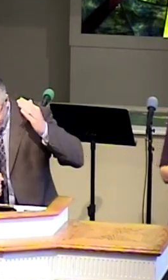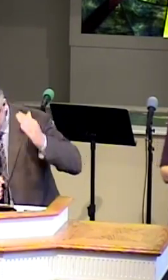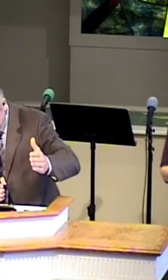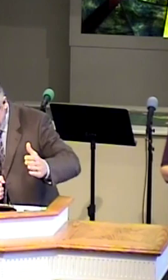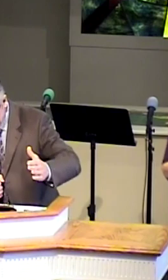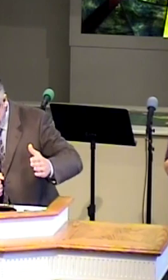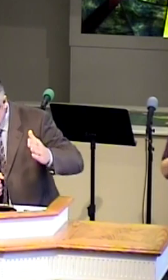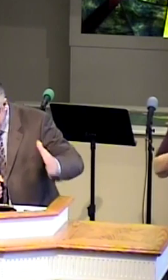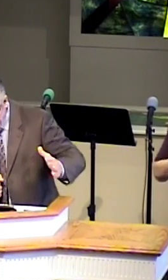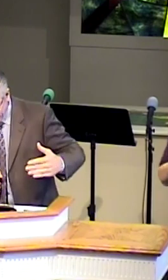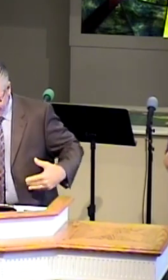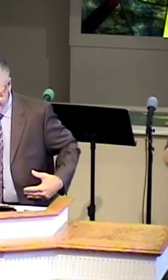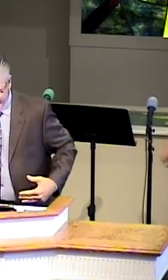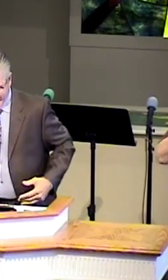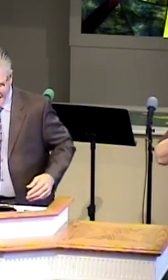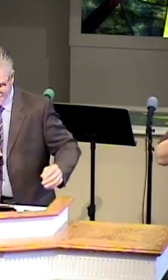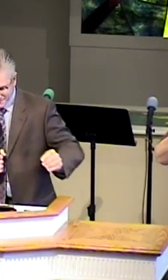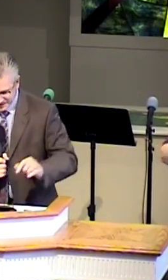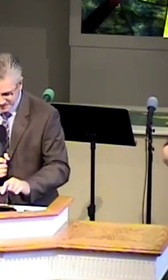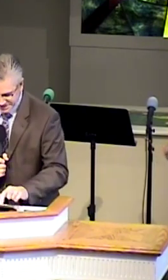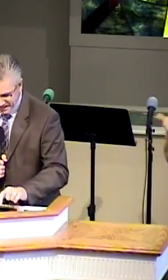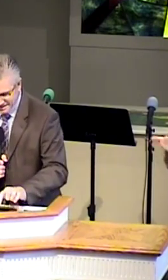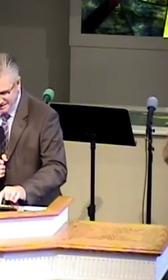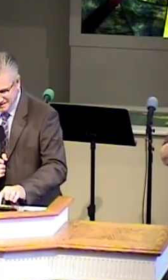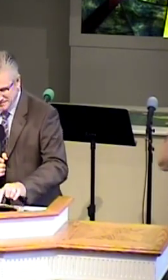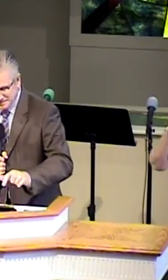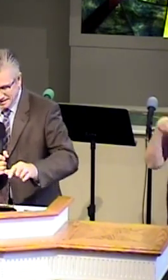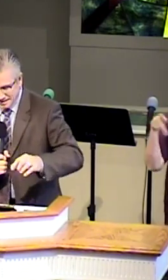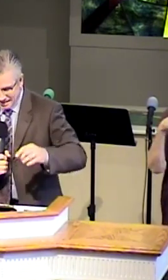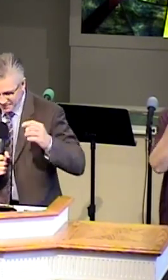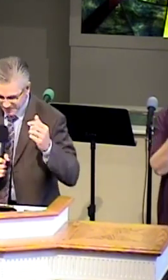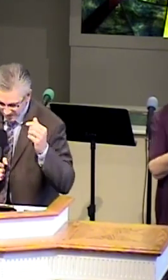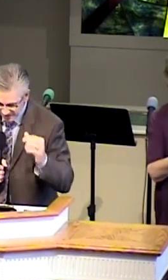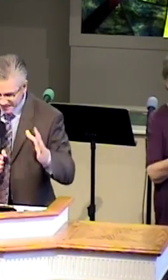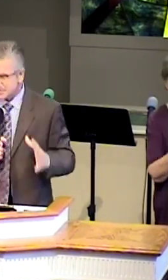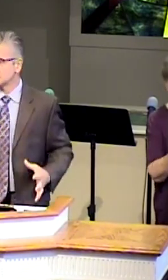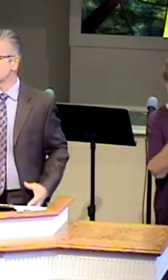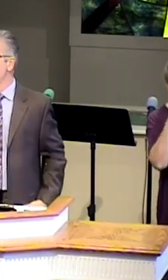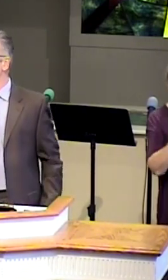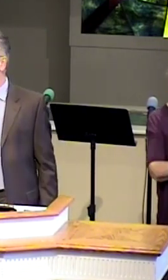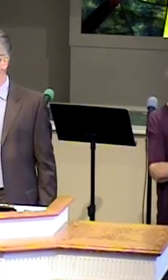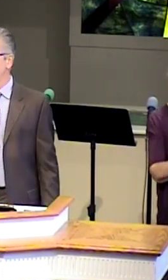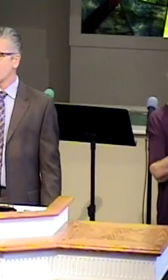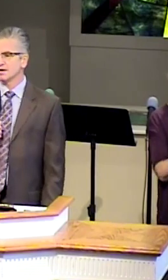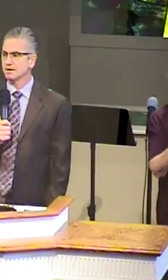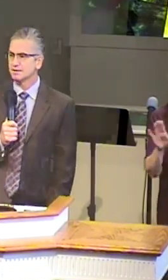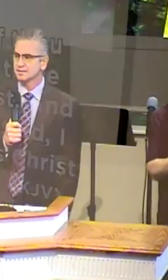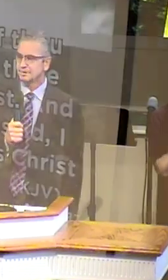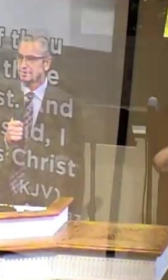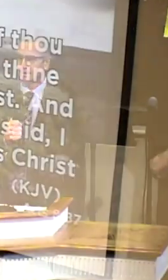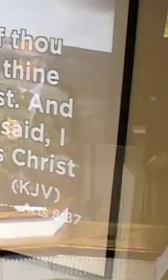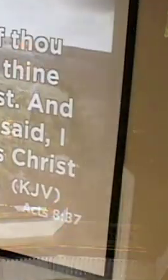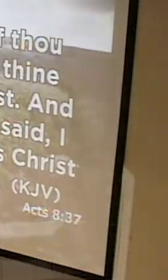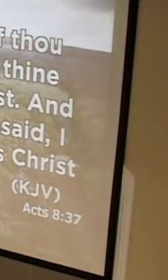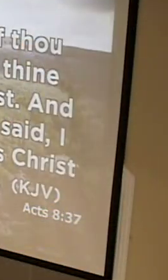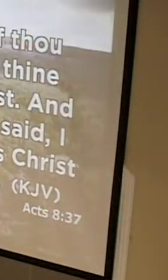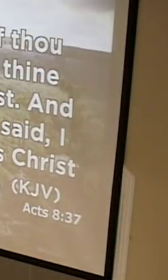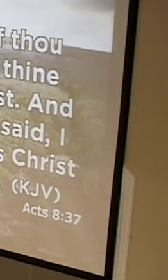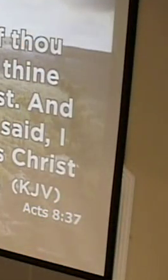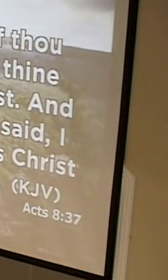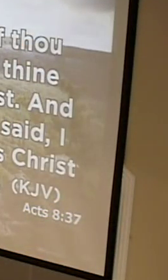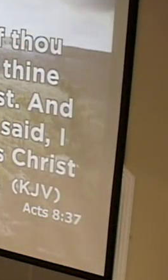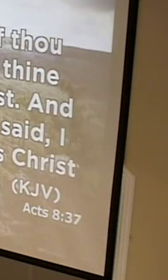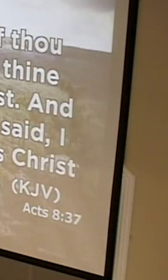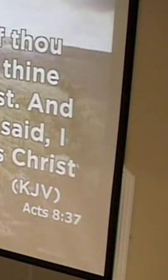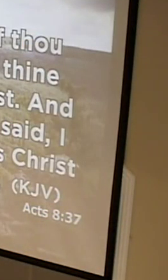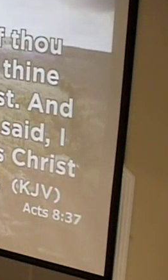What's hindering me to be baptized? And Philip said, if thou believest with all thine heart. He said, not just